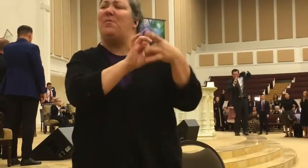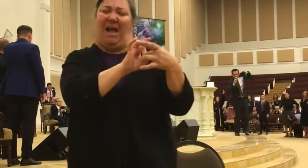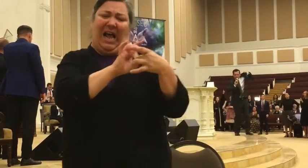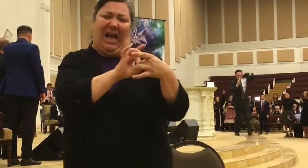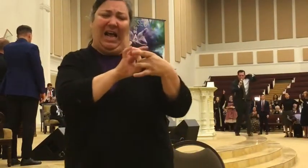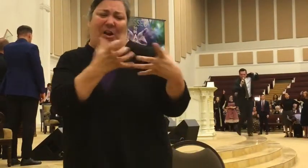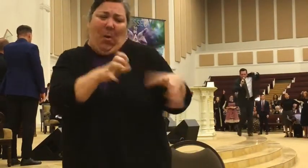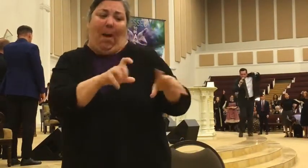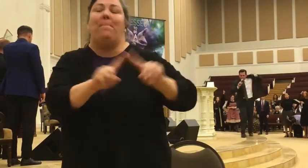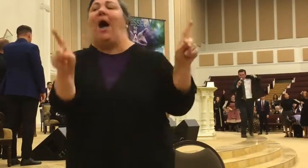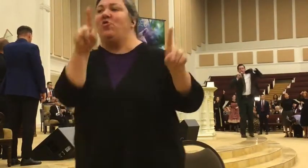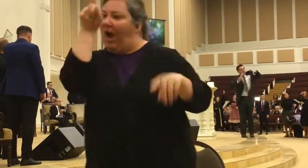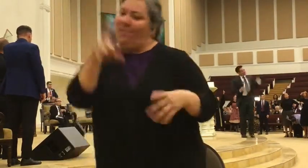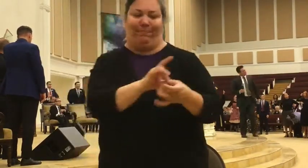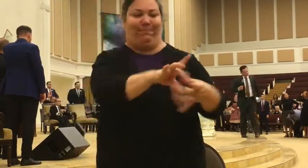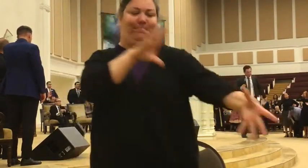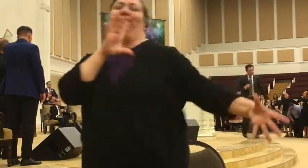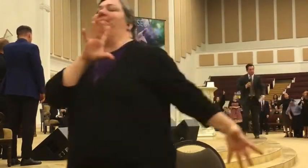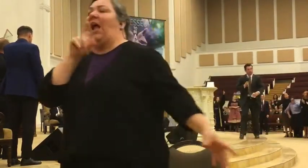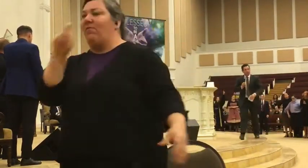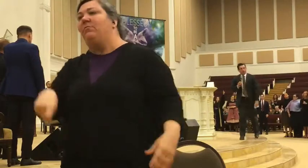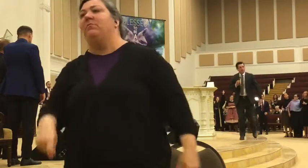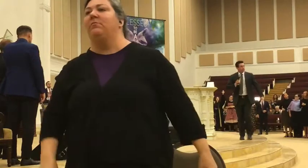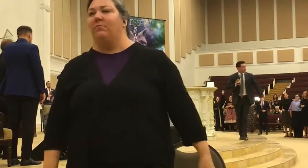going to give up that relationship.